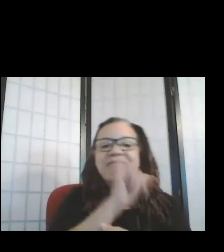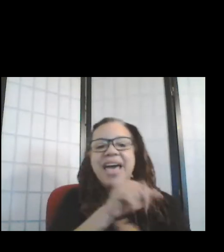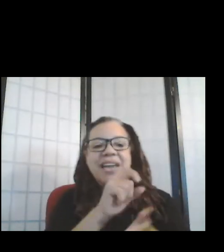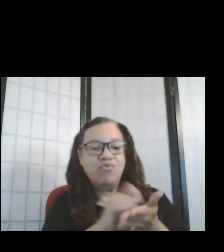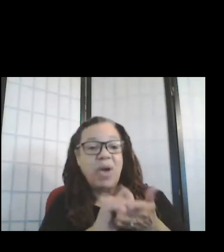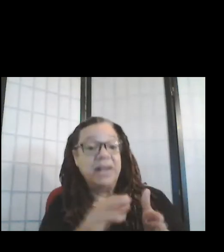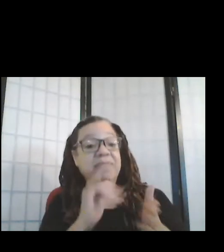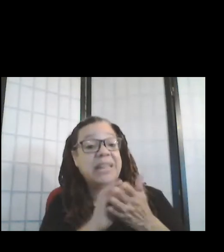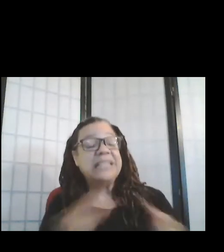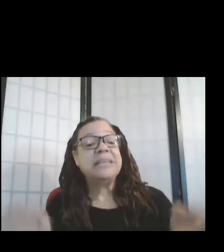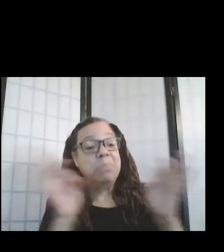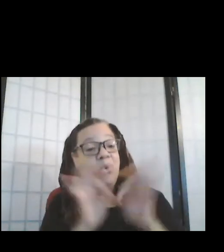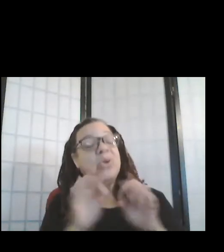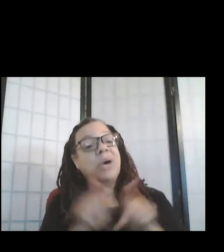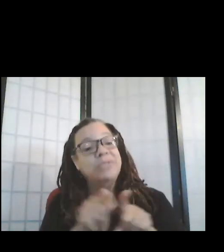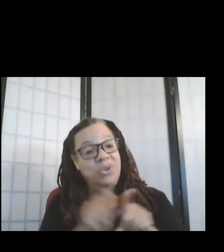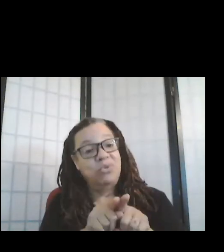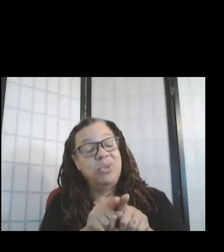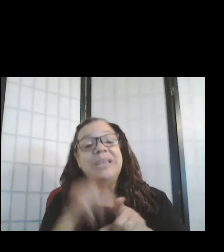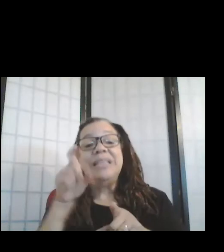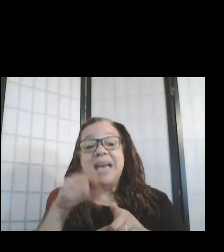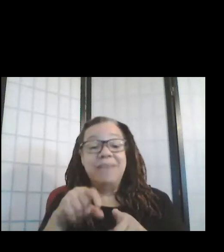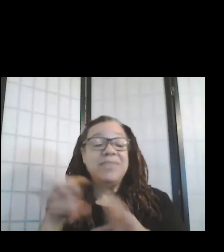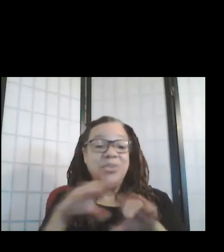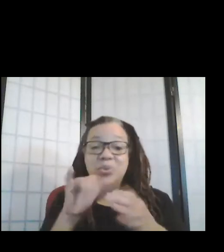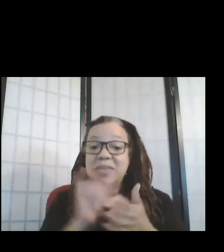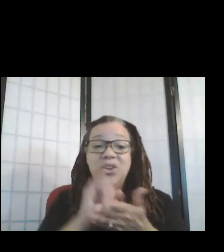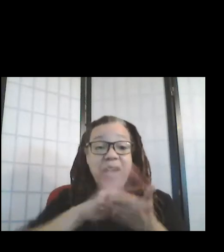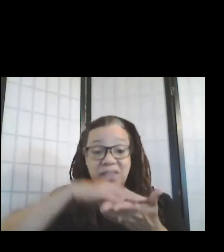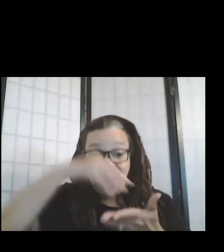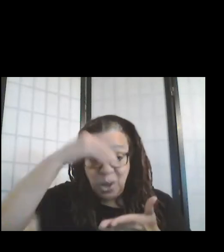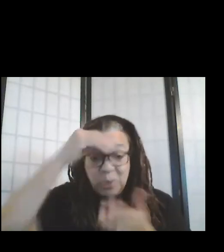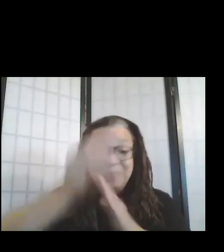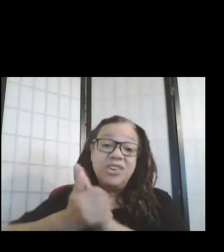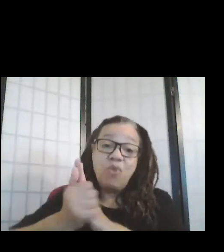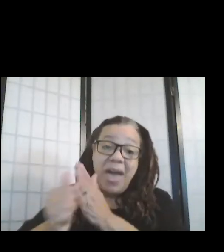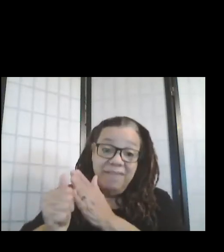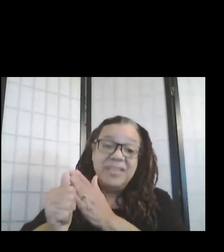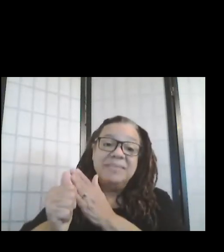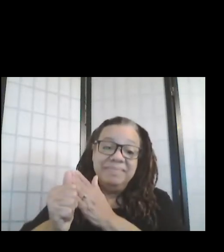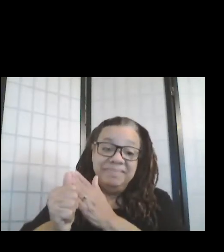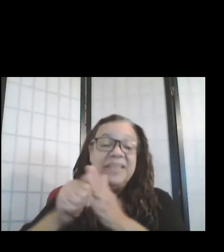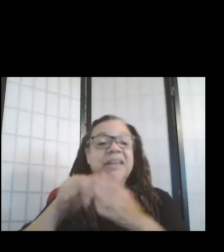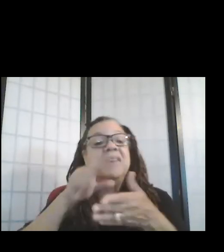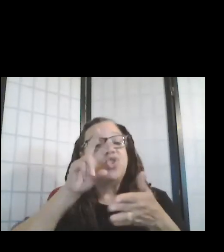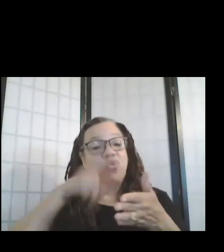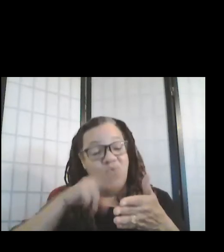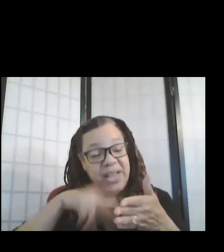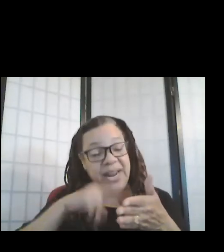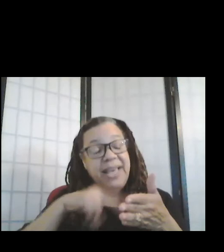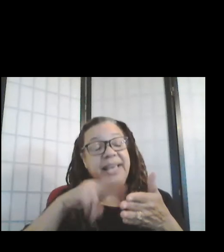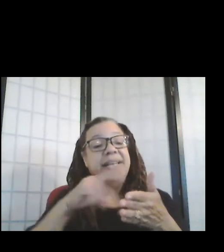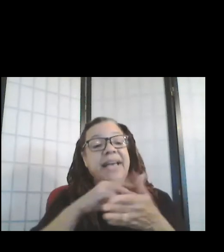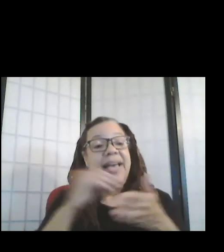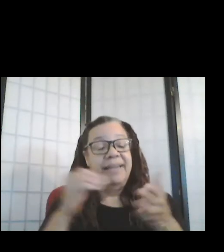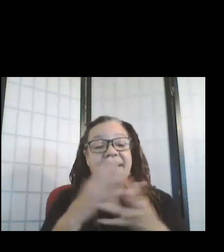it as well. Is you've got to do that. You've got to kind of learn the craft. And part of that is done by reading, and part of it's done by